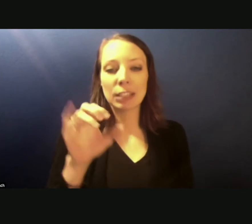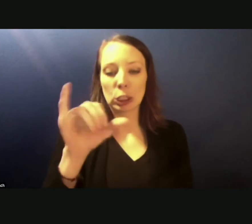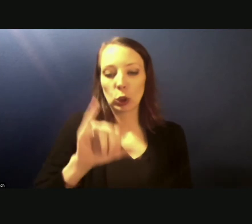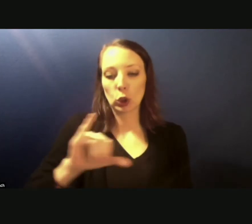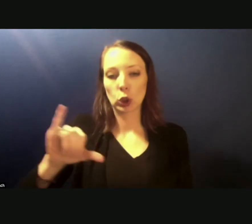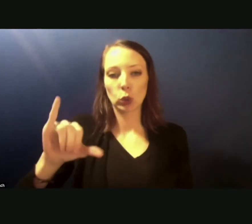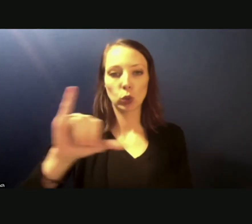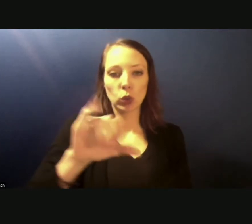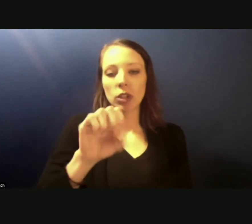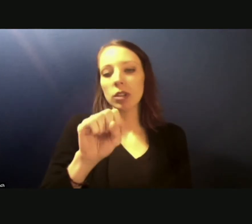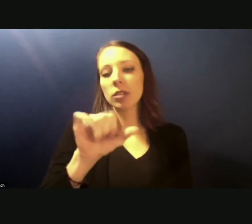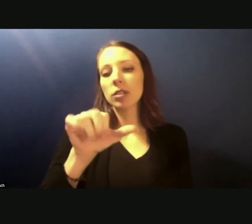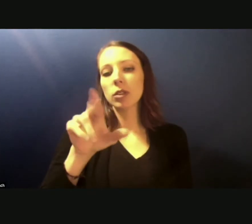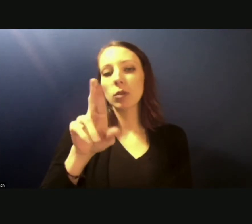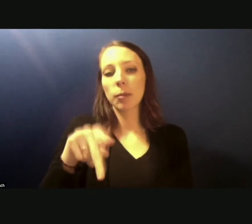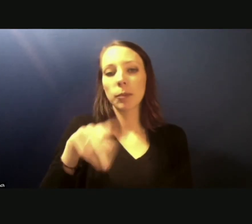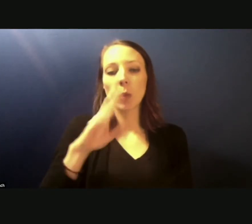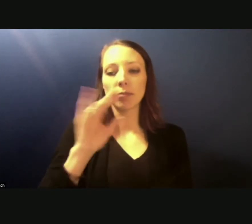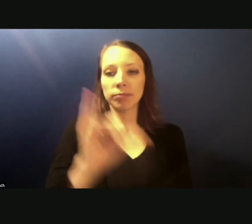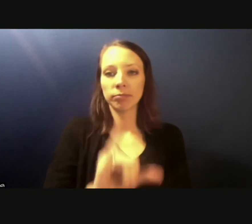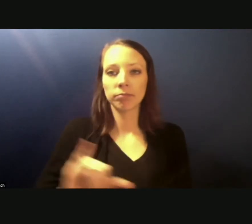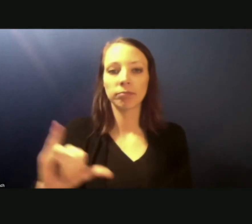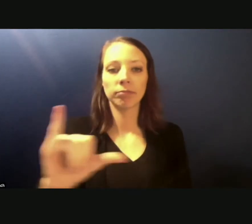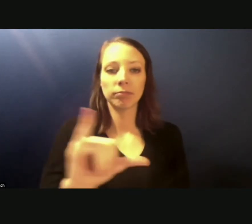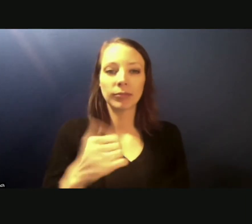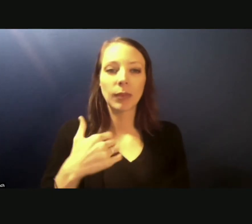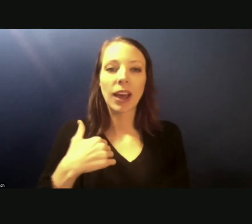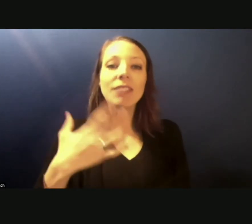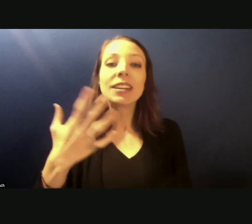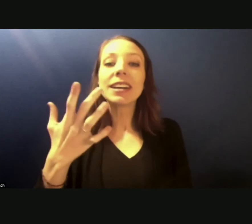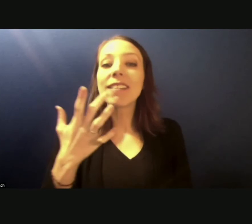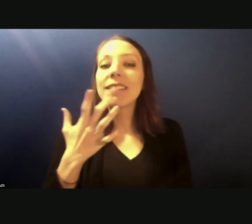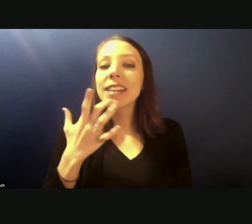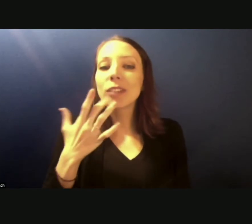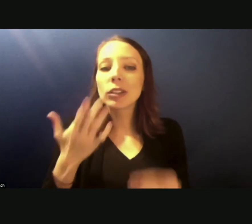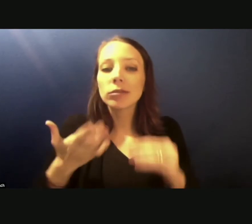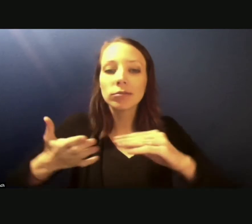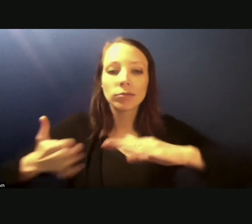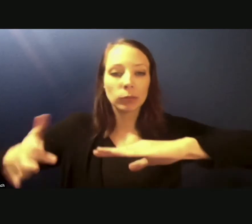And so we kind of have that last layer of flavor.